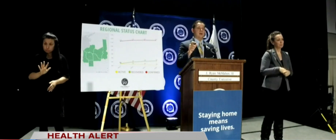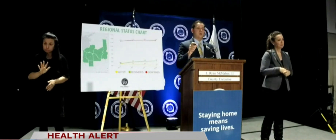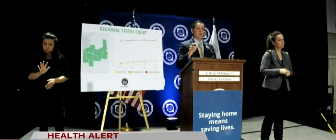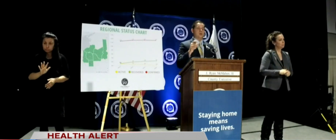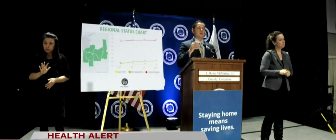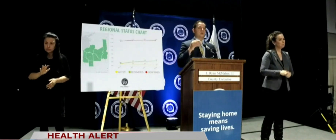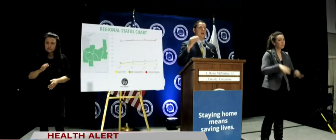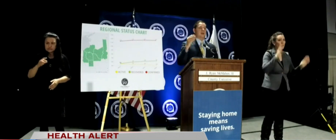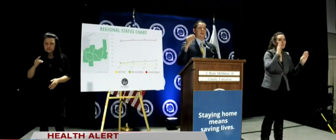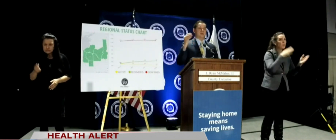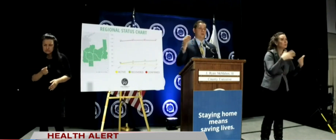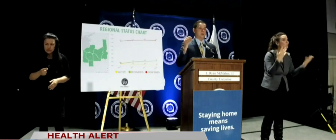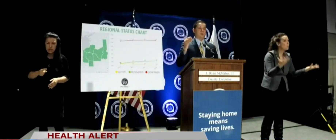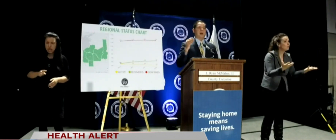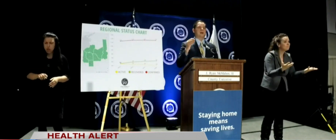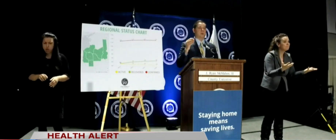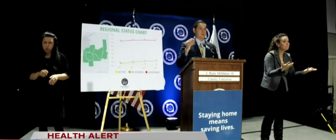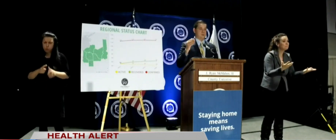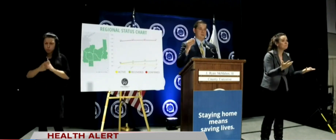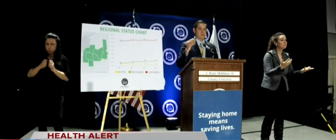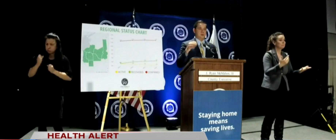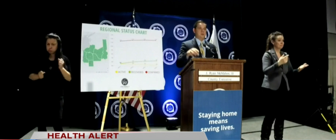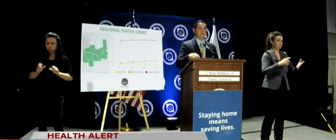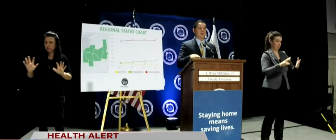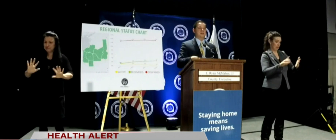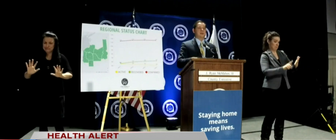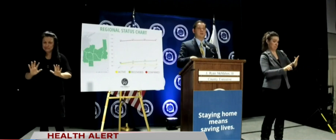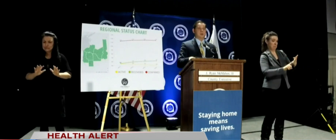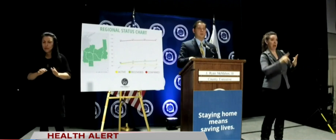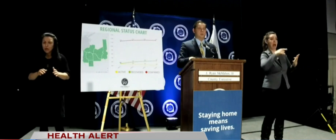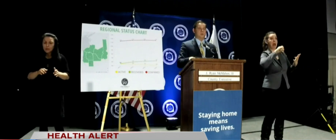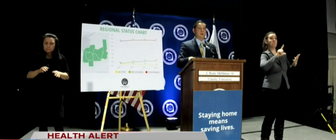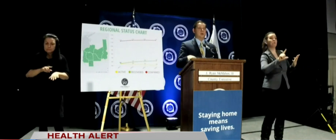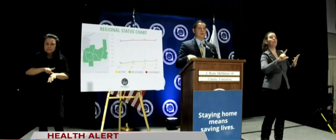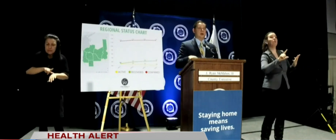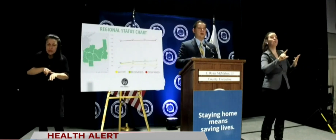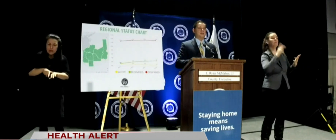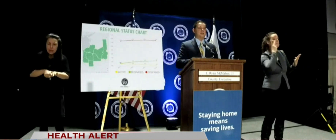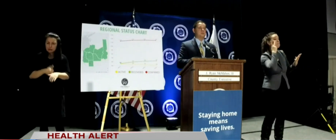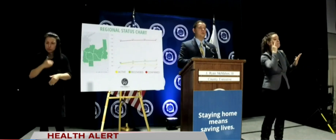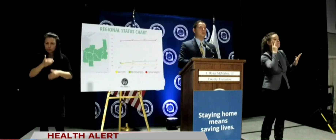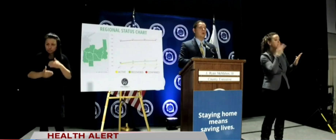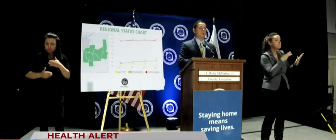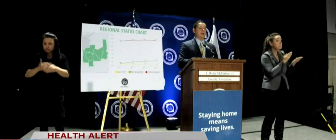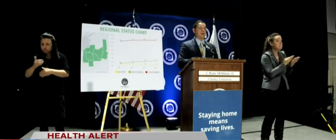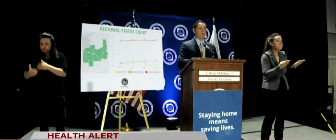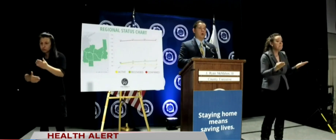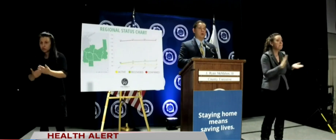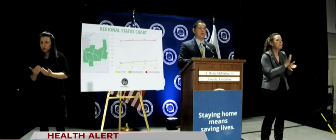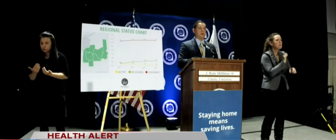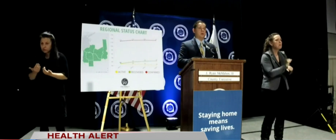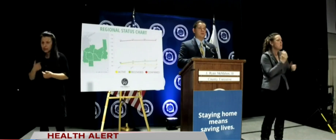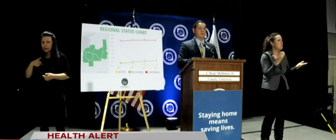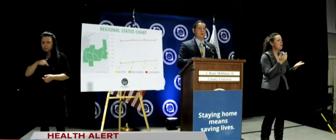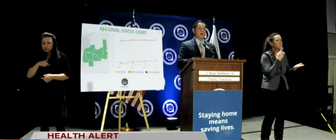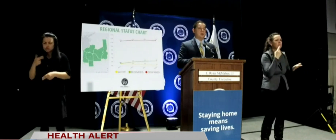that we knew we had to get through April anyways. So let's get through April, let our teams do our planning